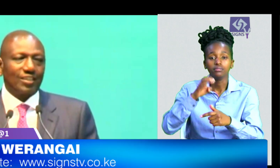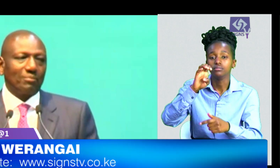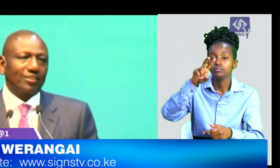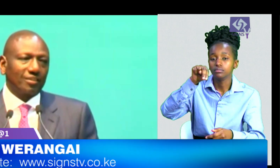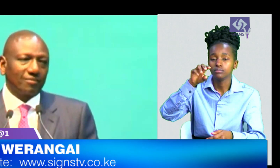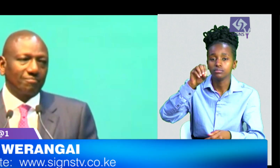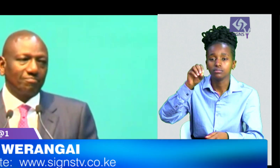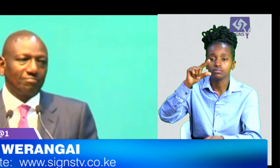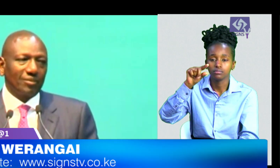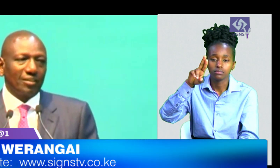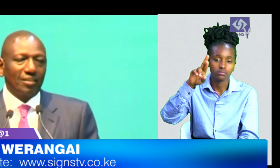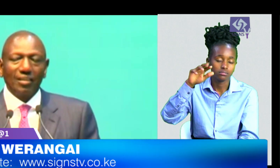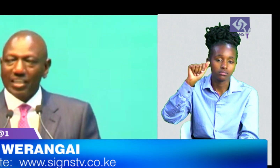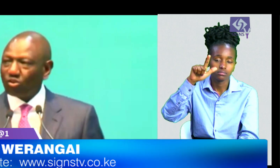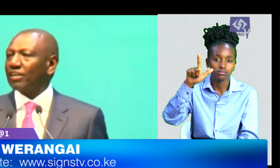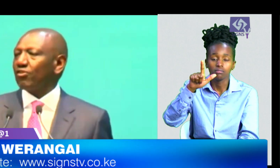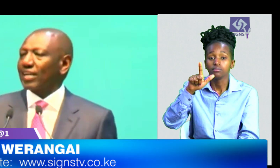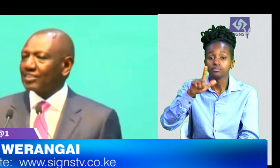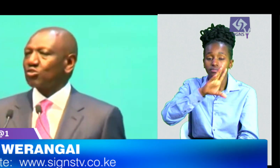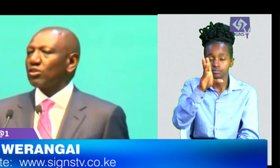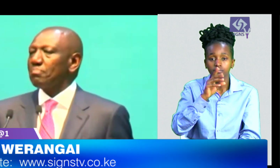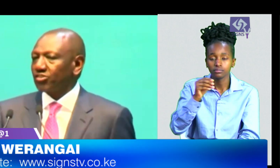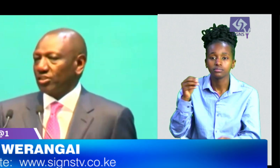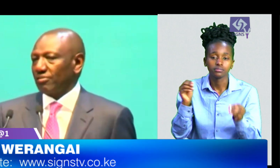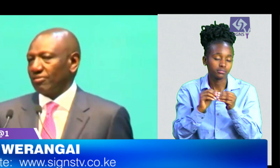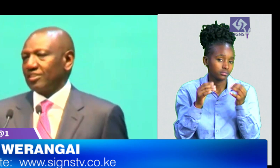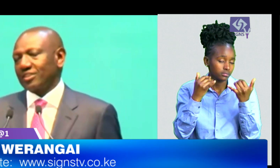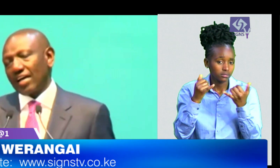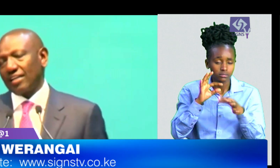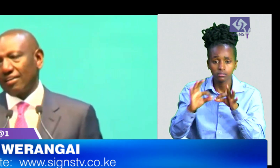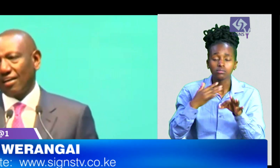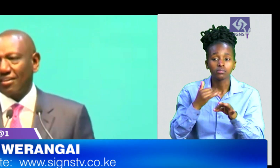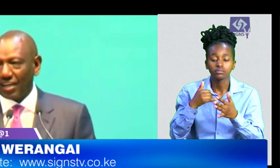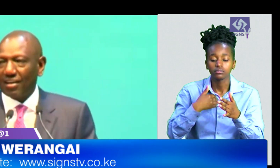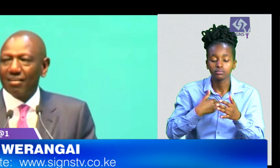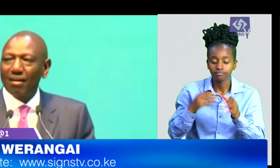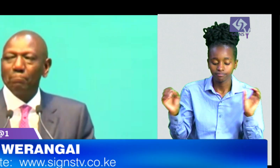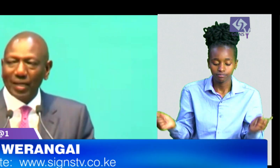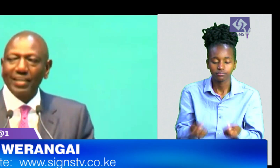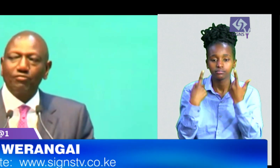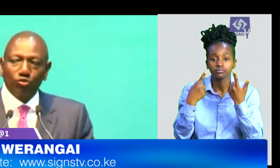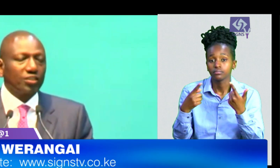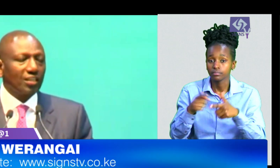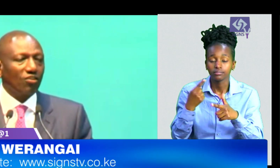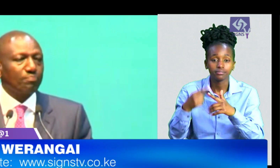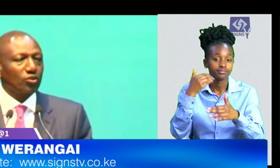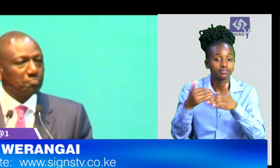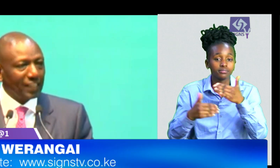Africa Summit. In order for us to imagine, design, and then build a future of